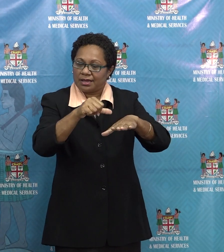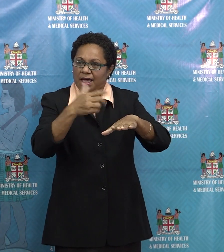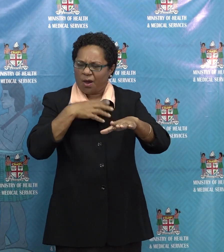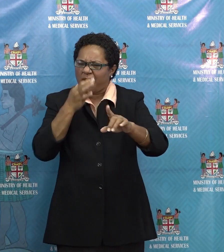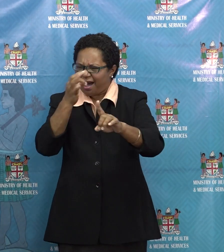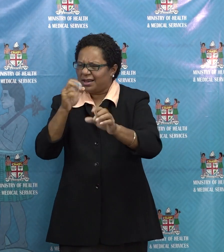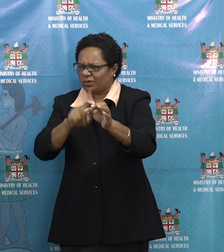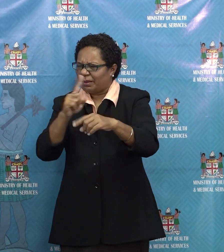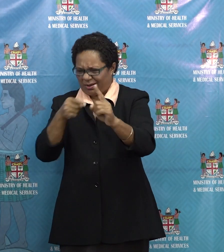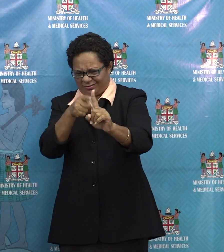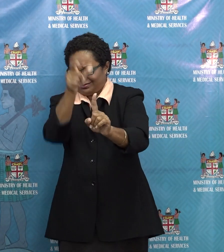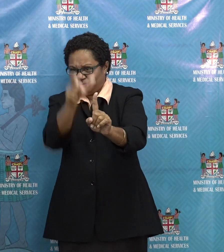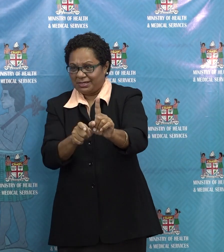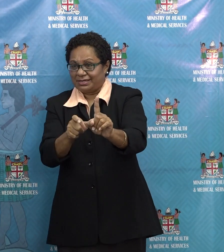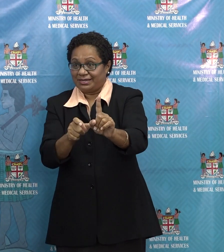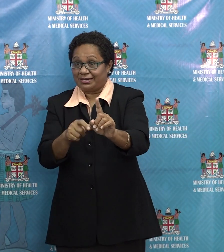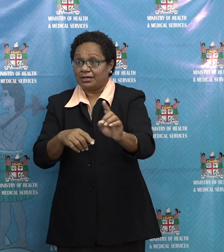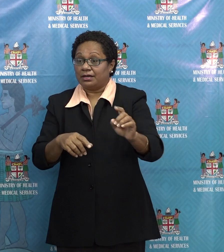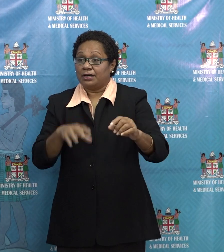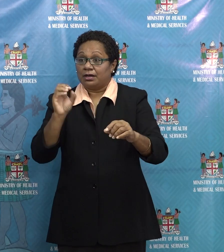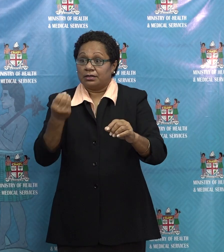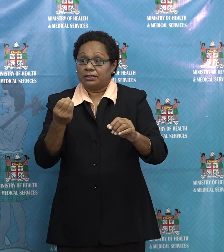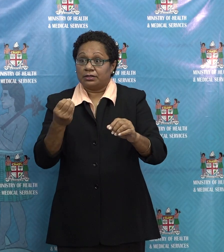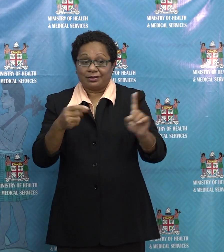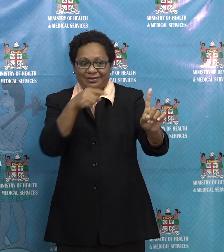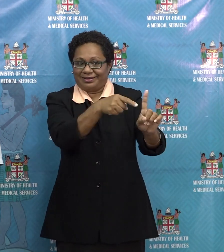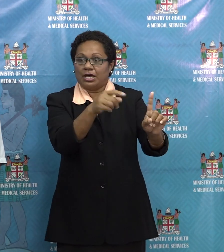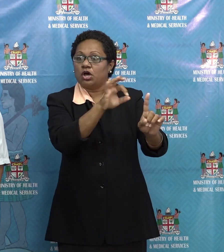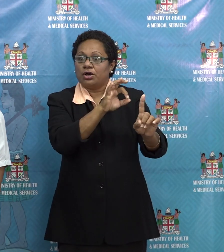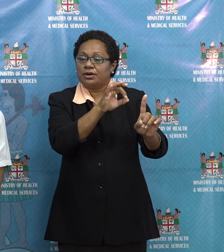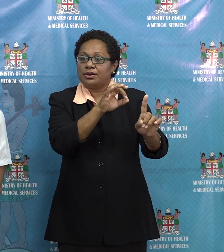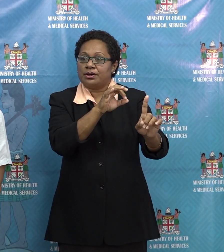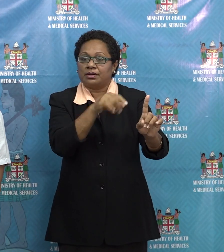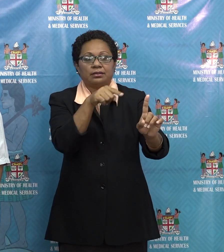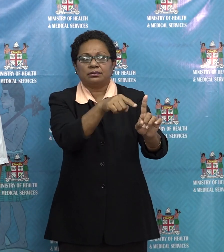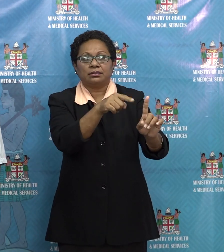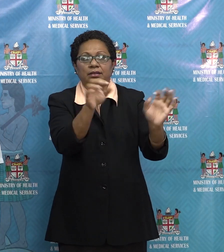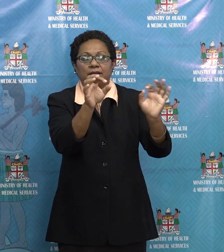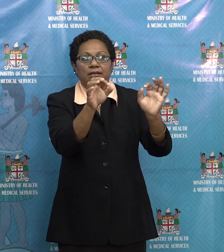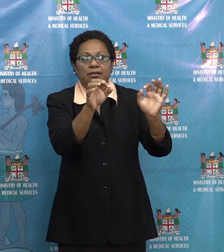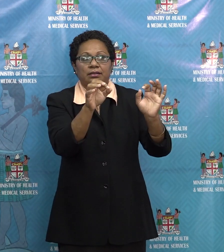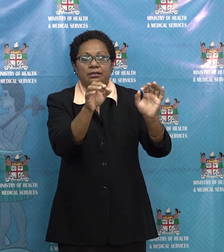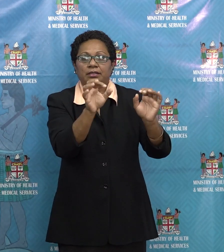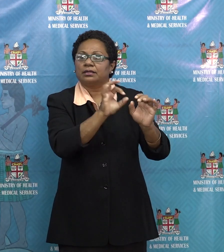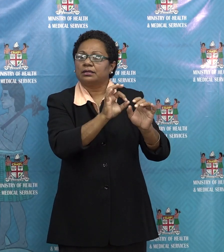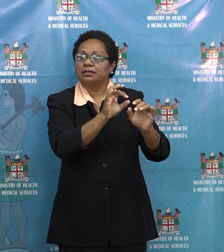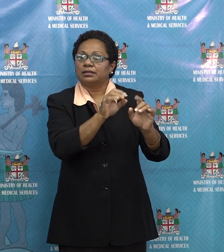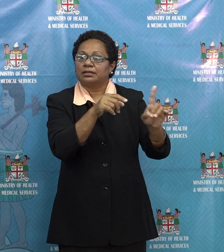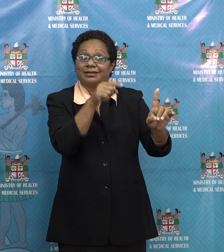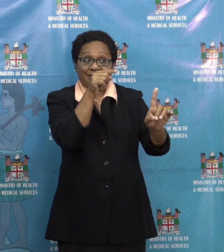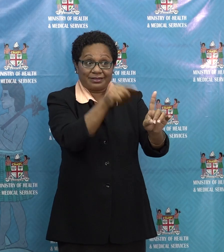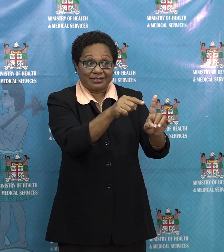So because he does not conform to the 14-day incubation period that we know of the